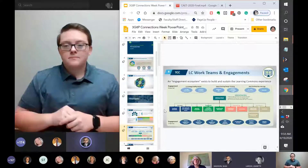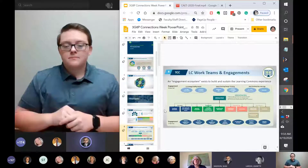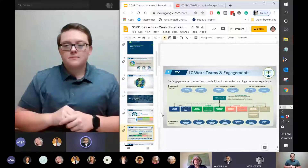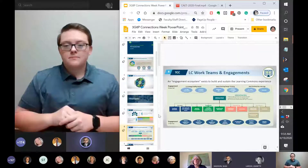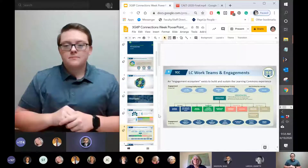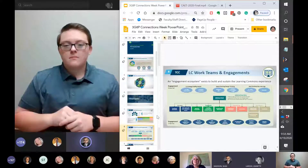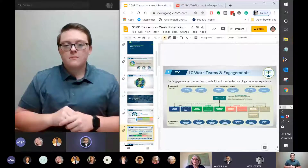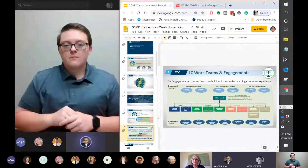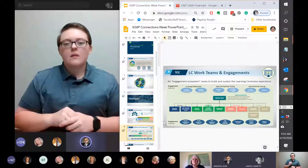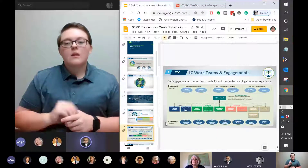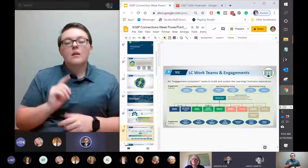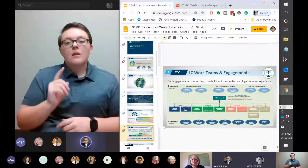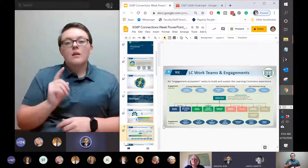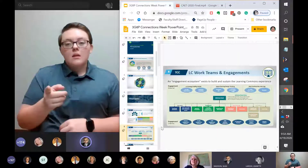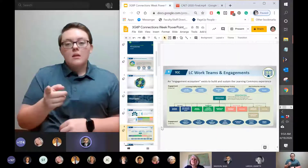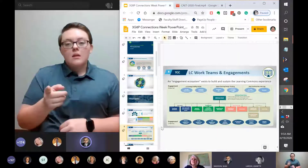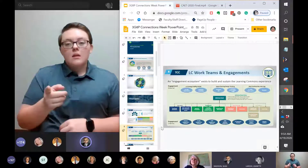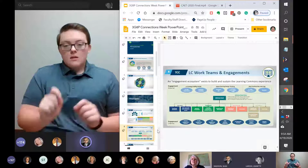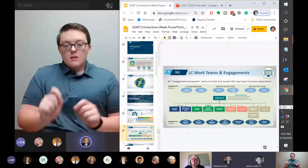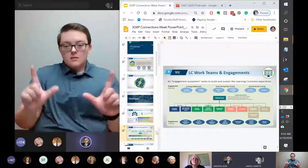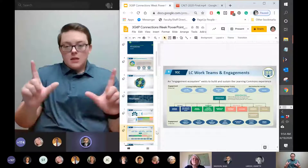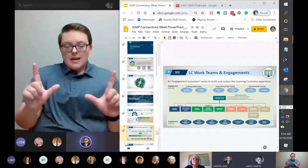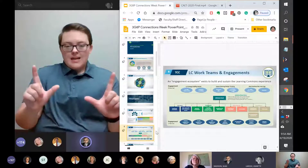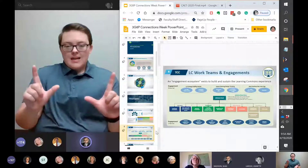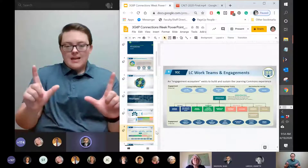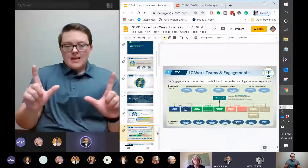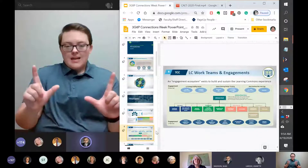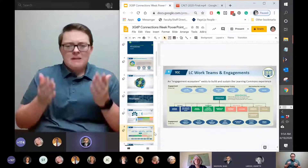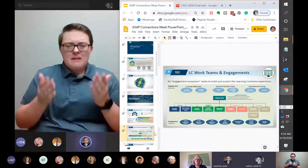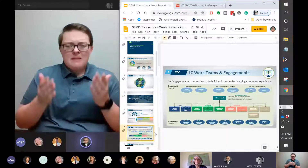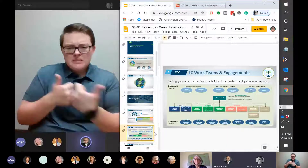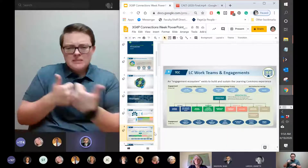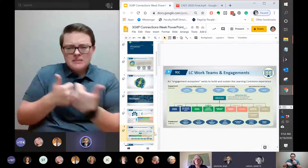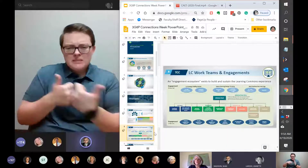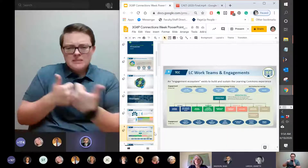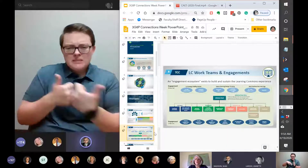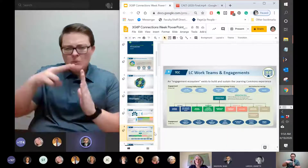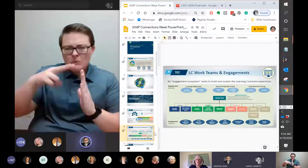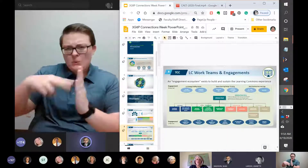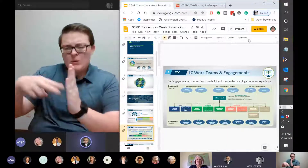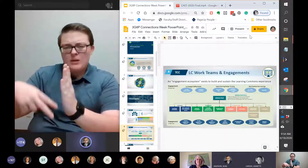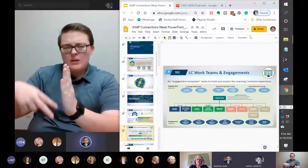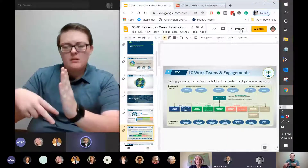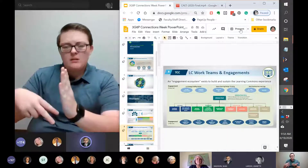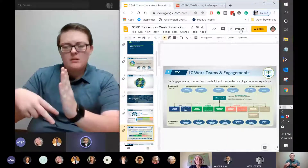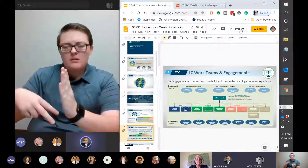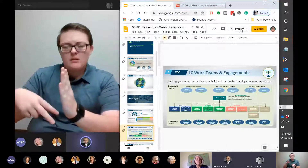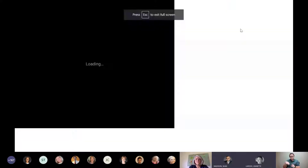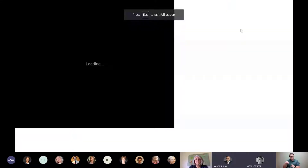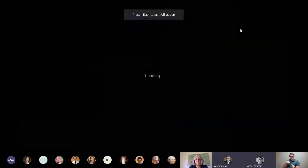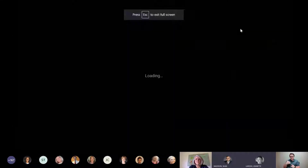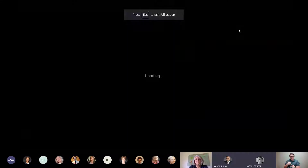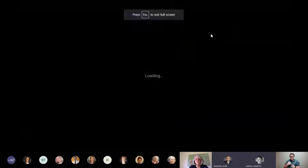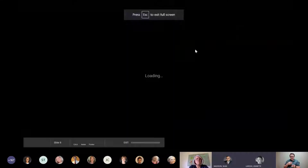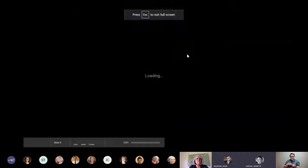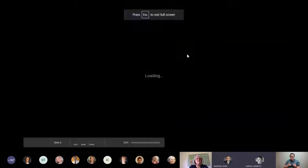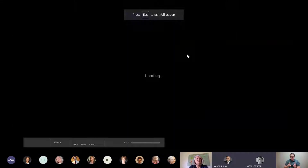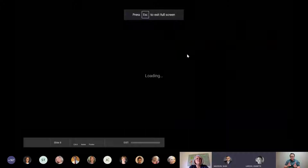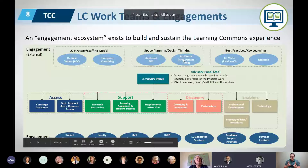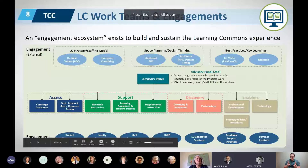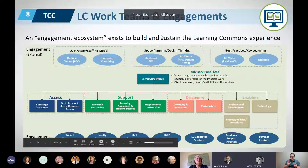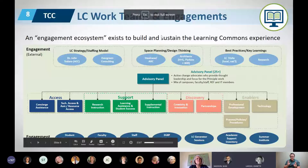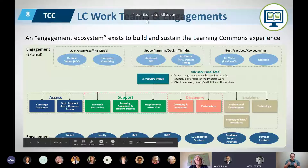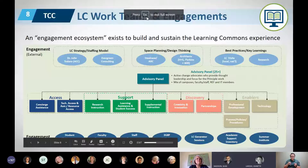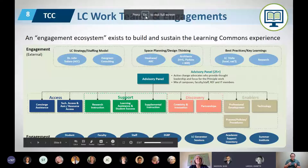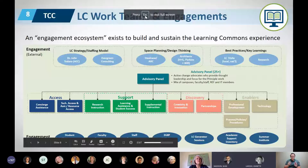This slide here, although it may be a challenge to read this slide, is there any way to